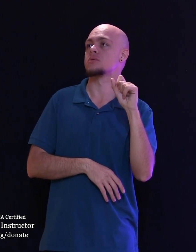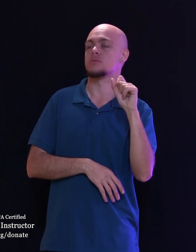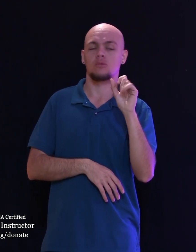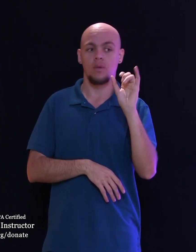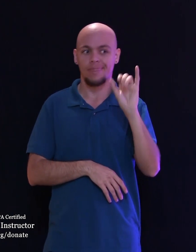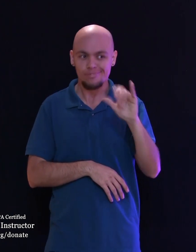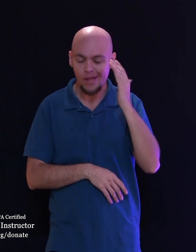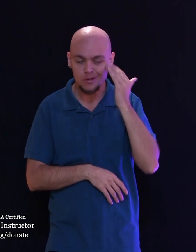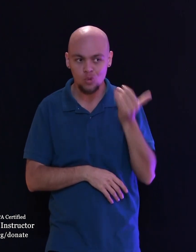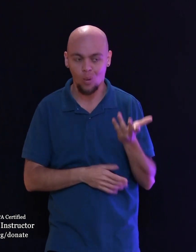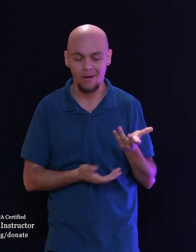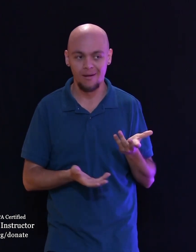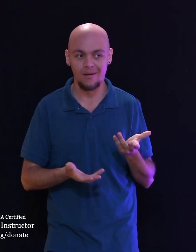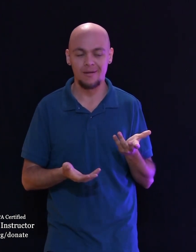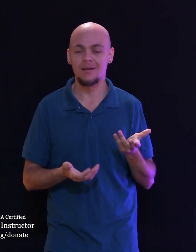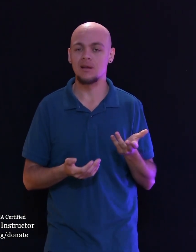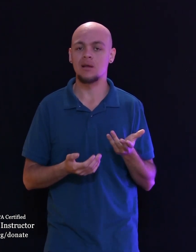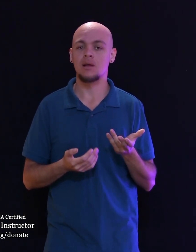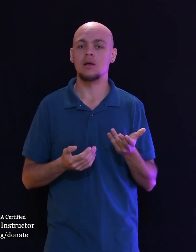That's why.